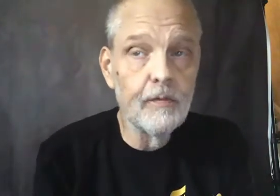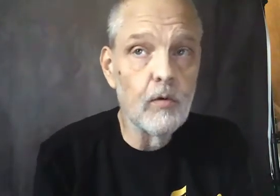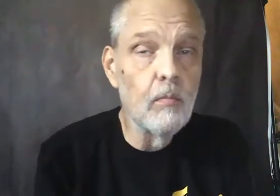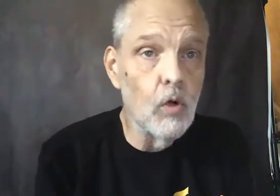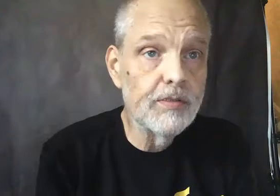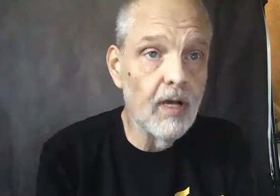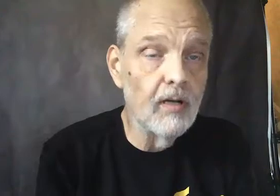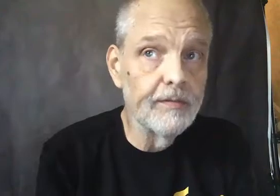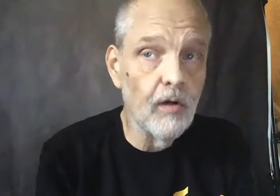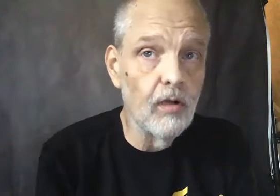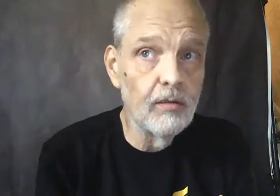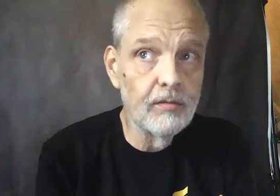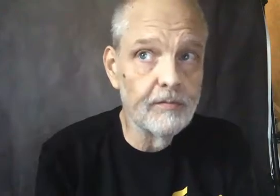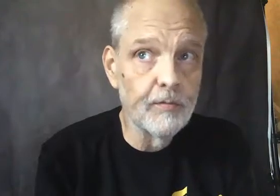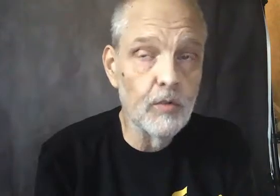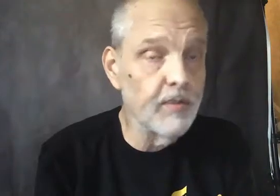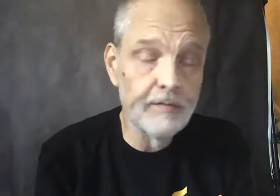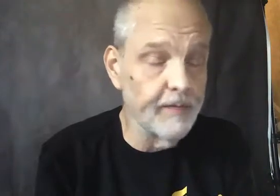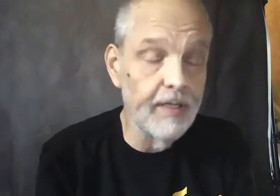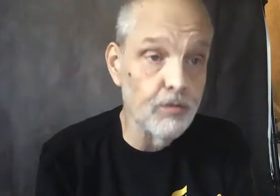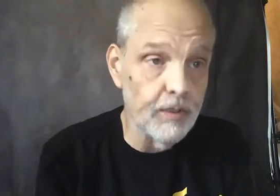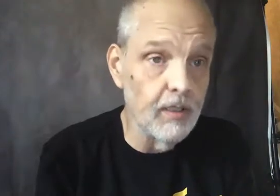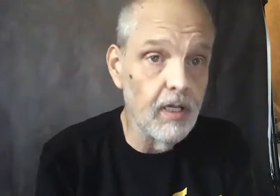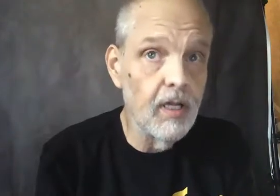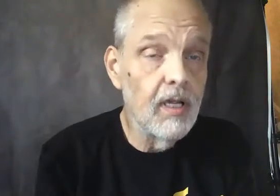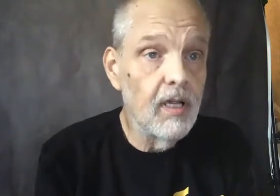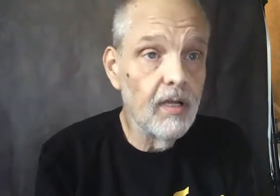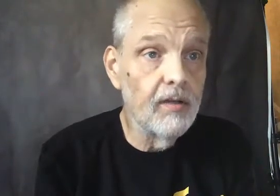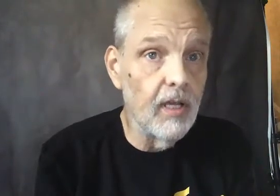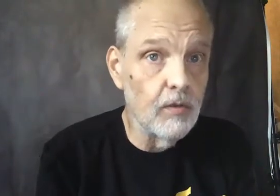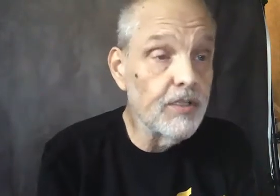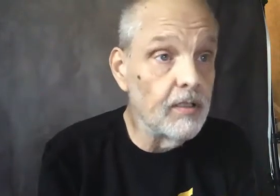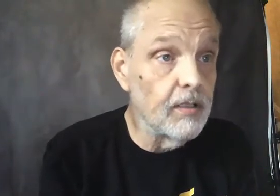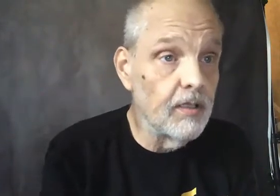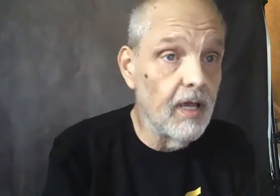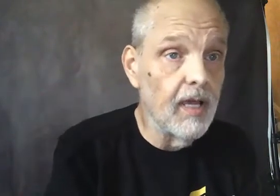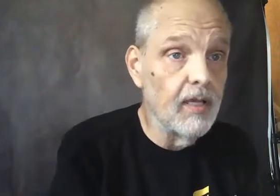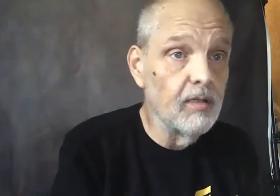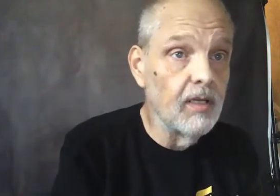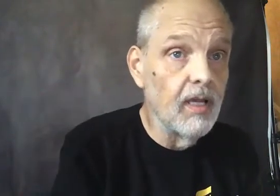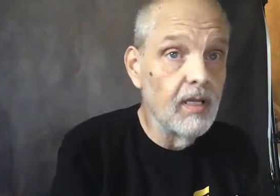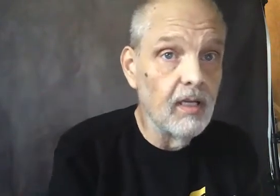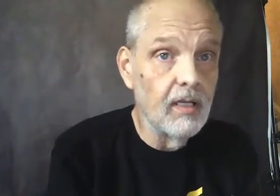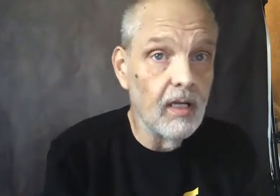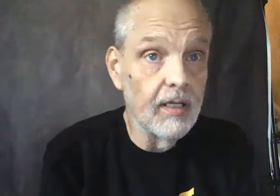for most of history, they were shunned and